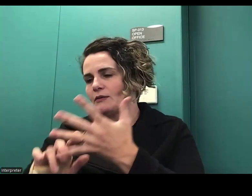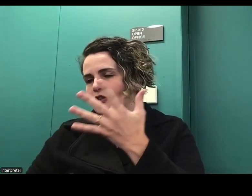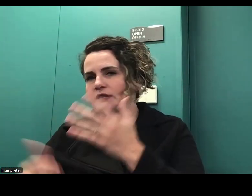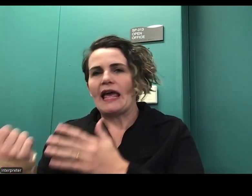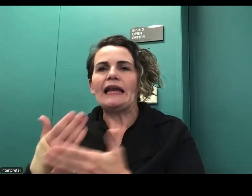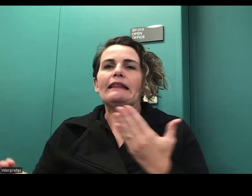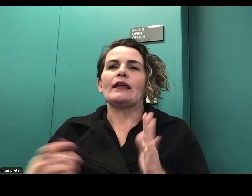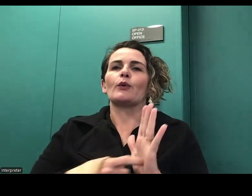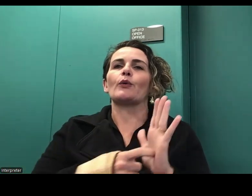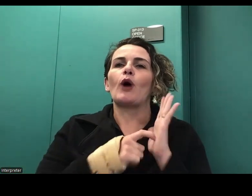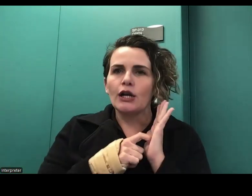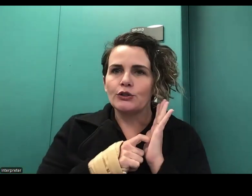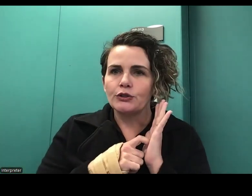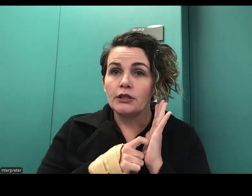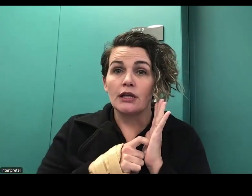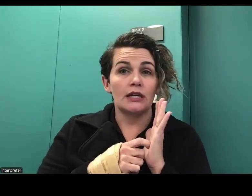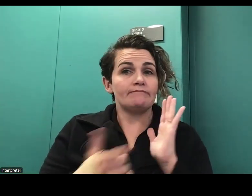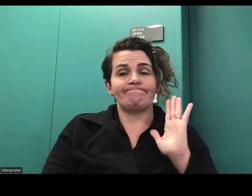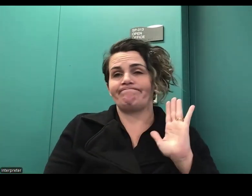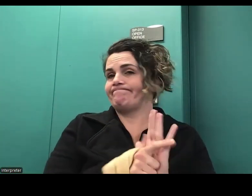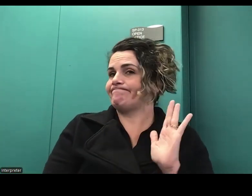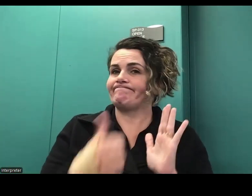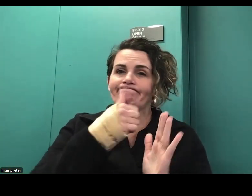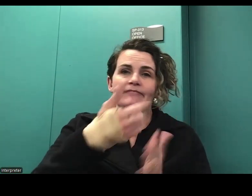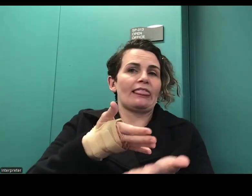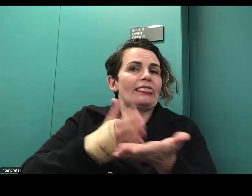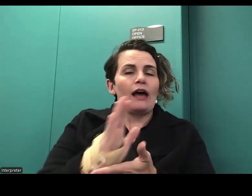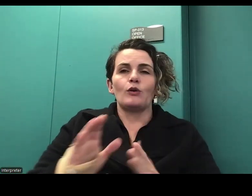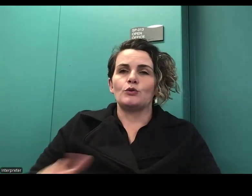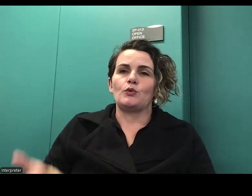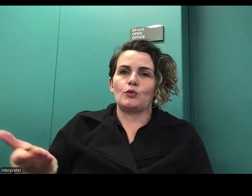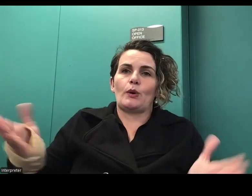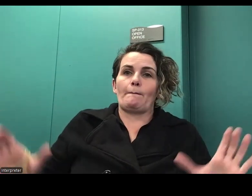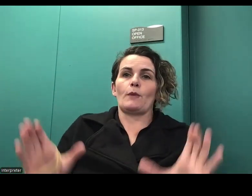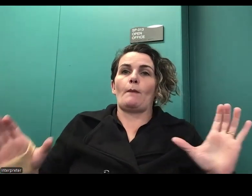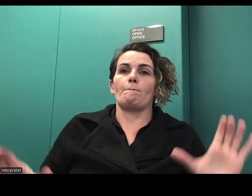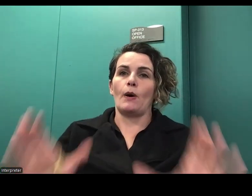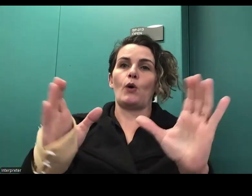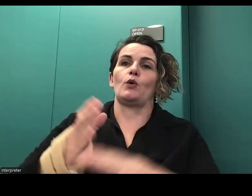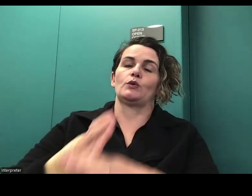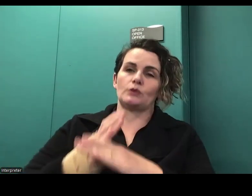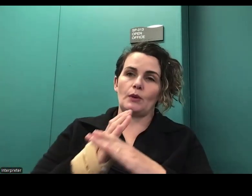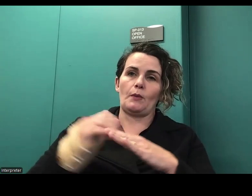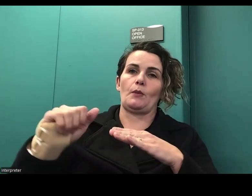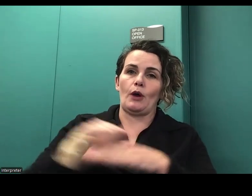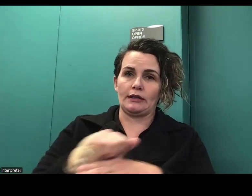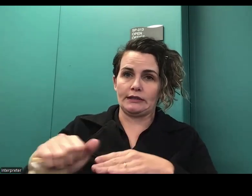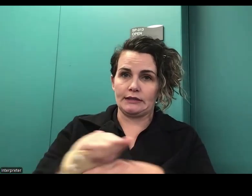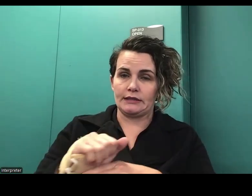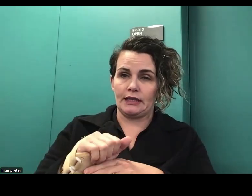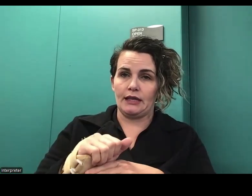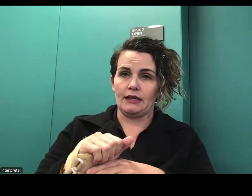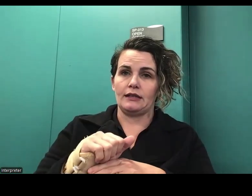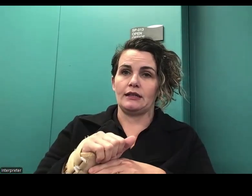or initiatives may not promote prohibited discriminatory practices that assert that sociopolitical structures